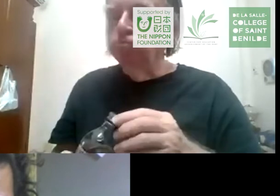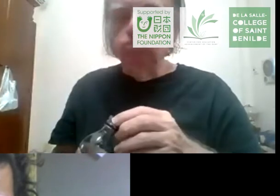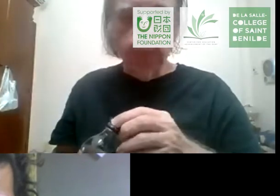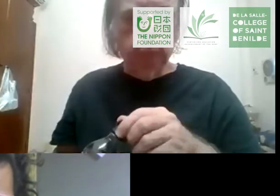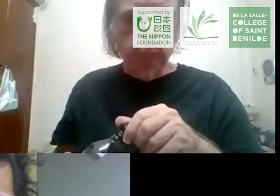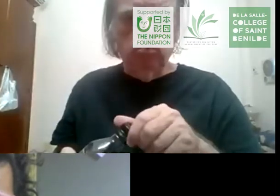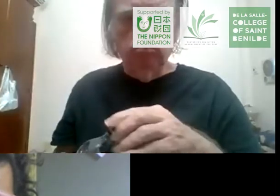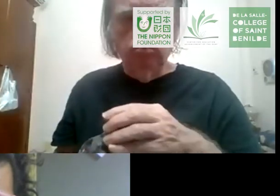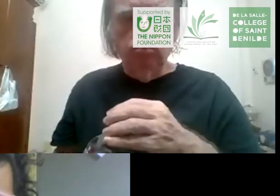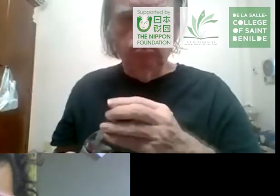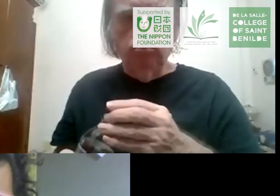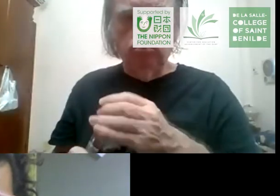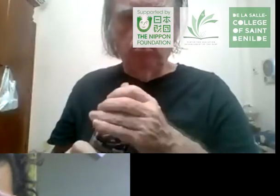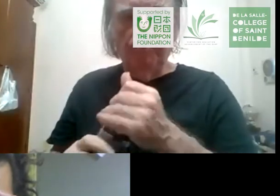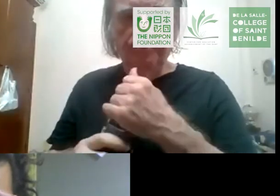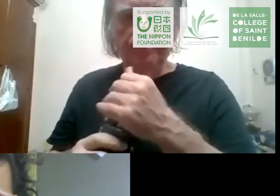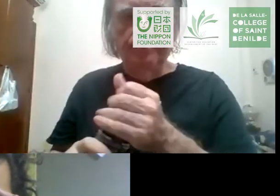One moment, just looking for the folder.